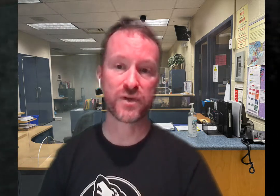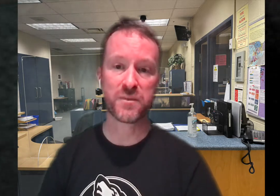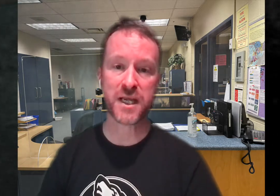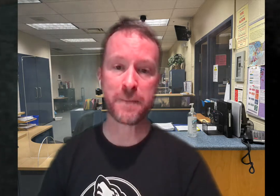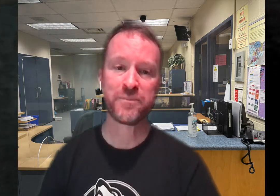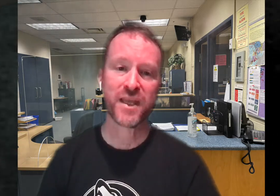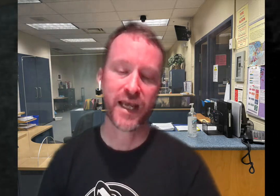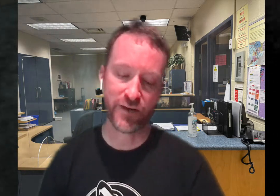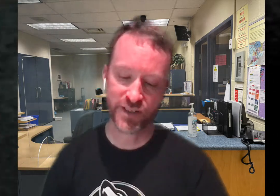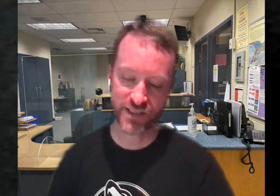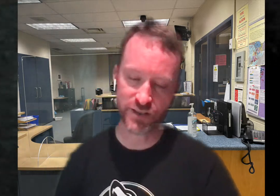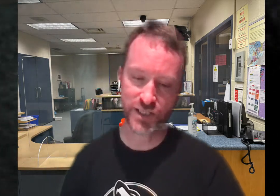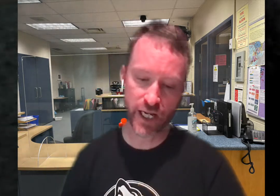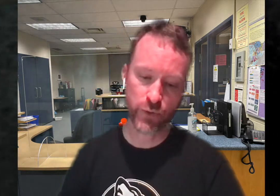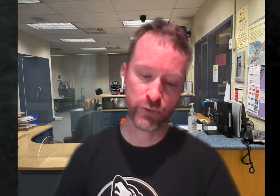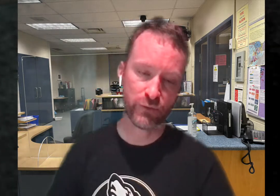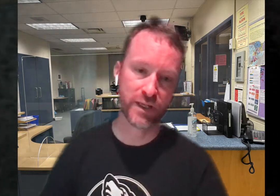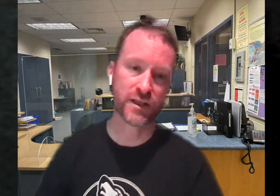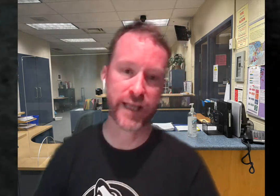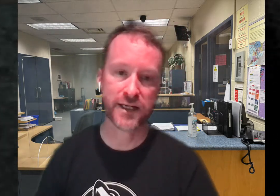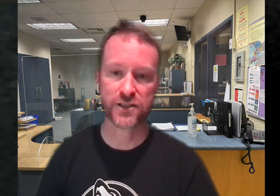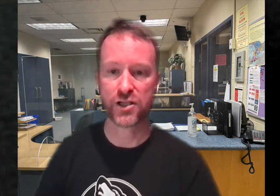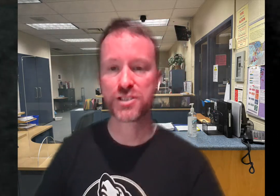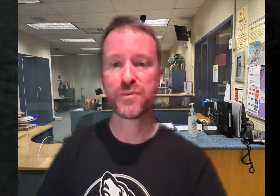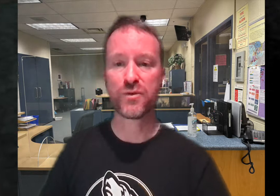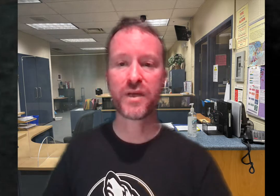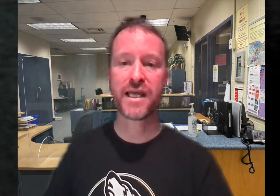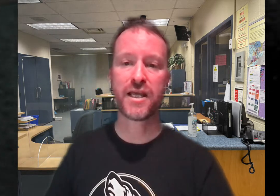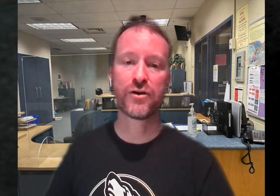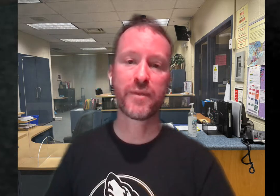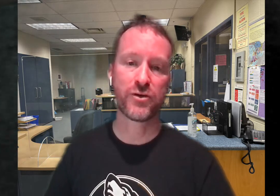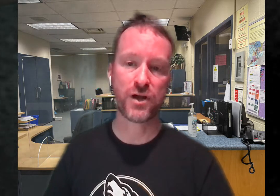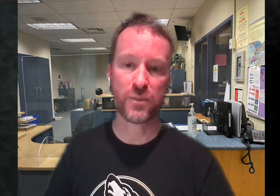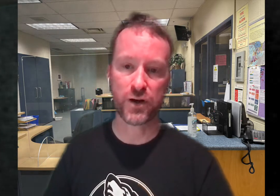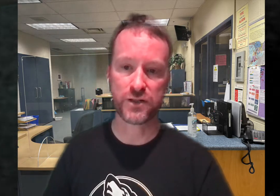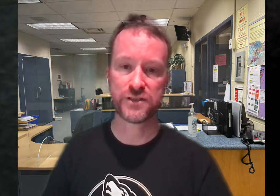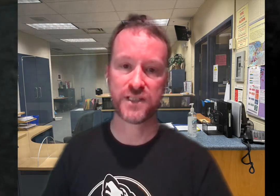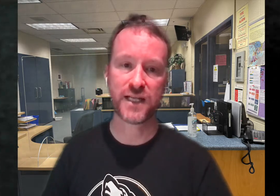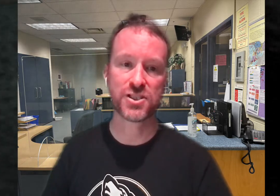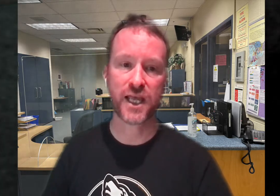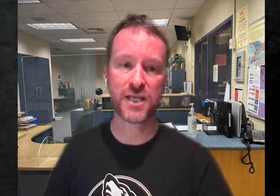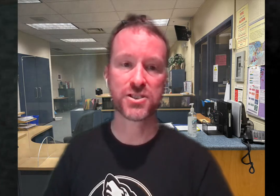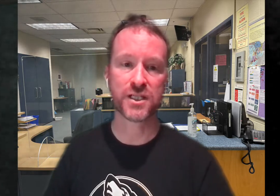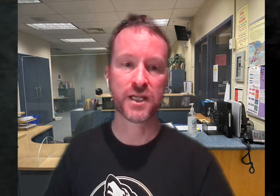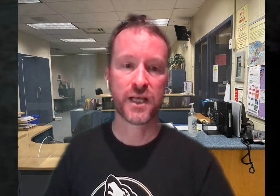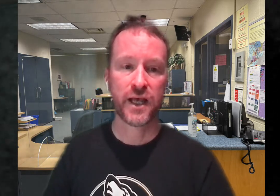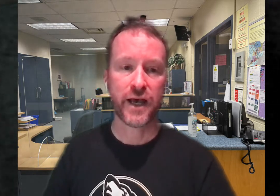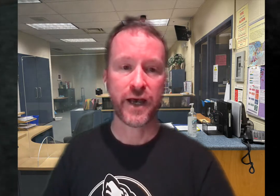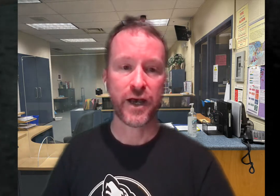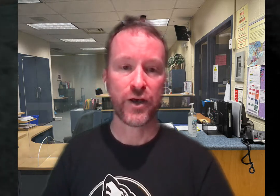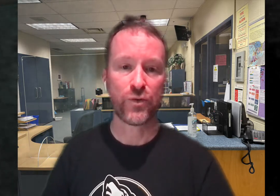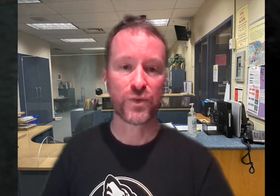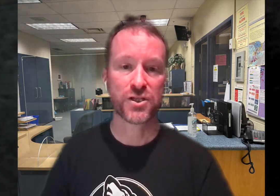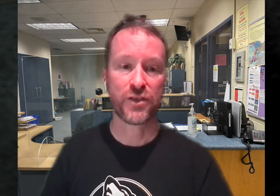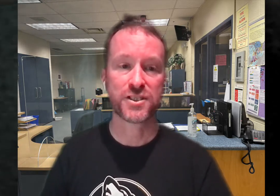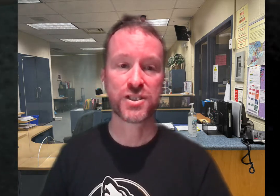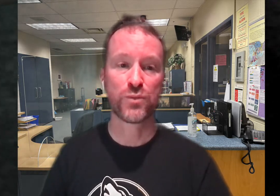mean. And every single day when we read the land acknowledgement, we hear about our partners in education, which are the Chippewas